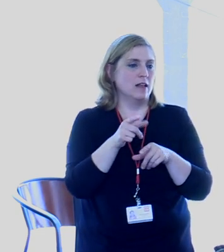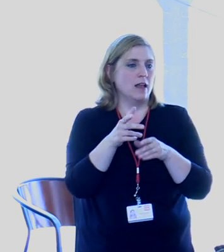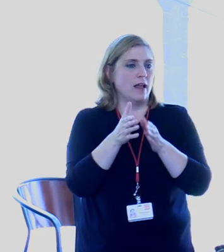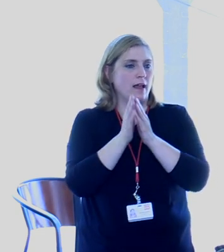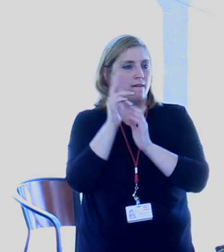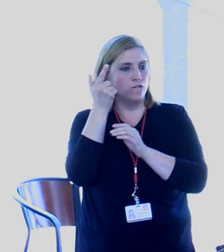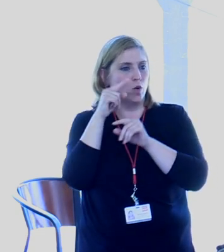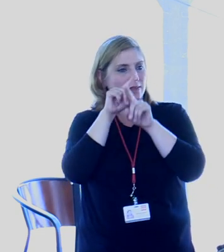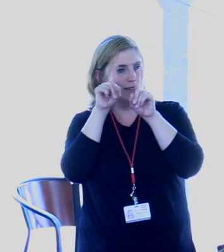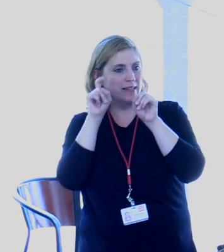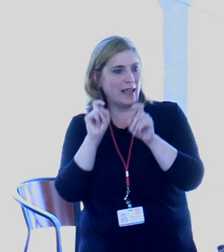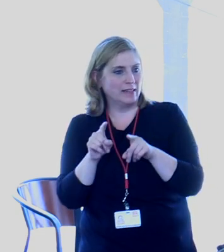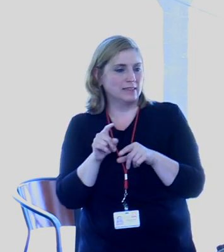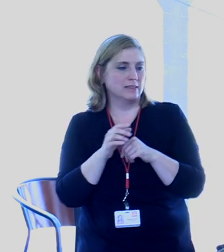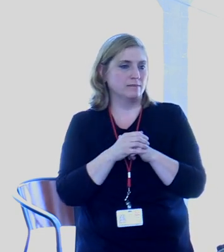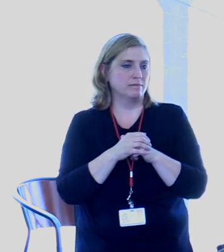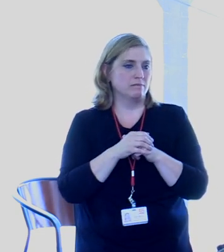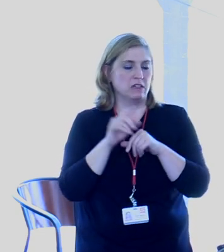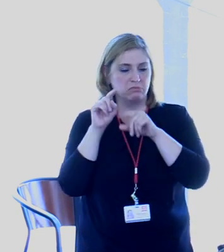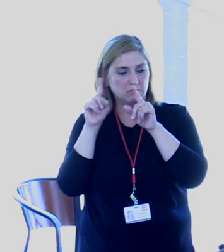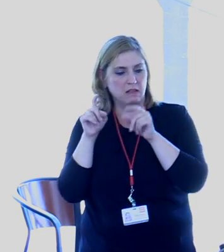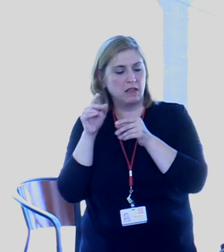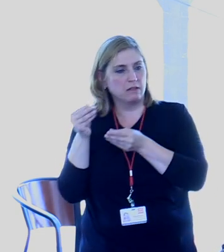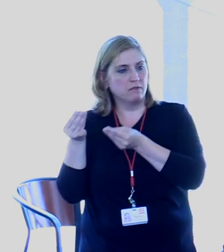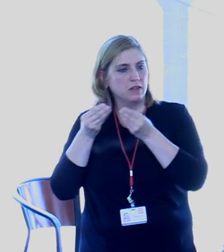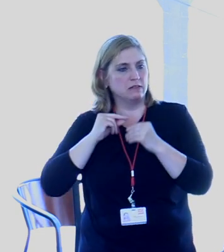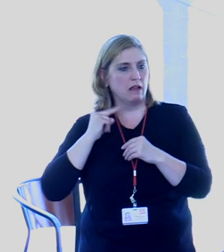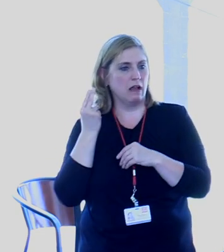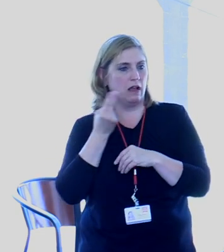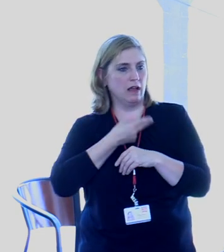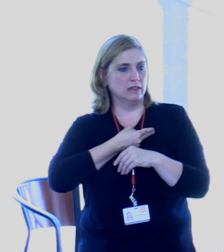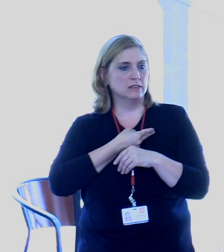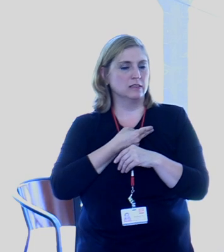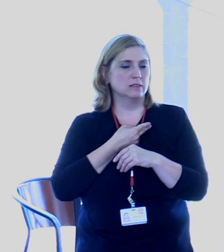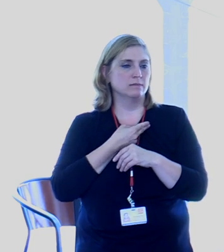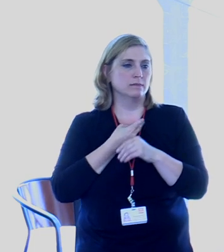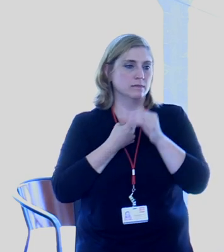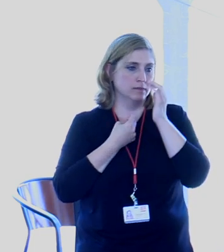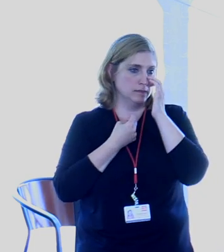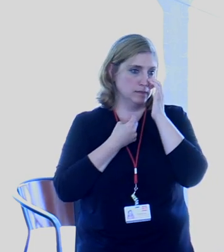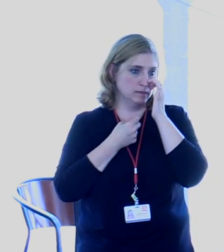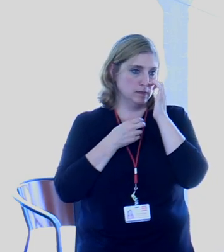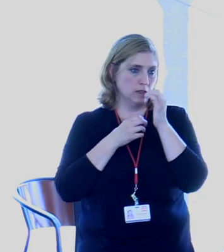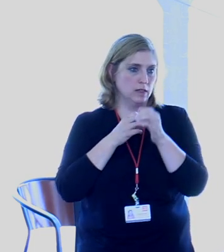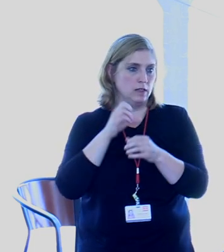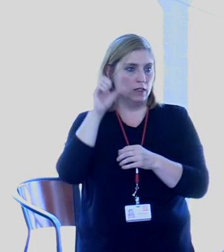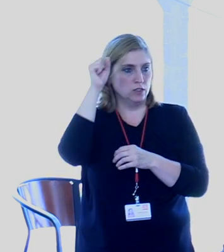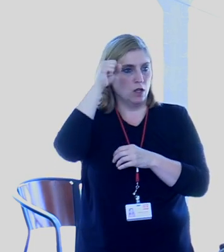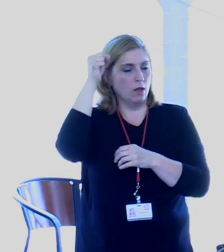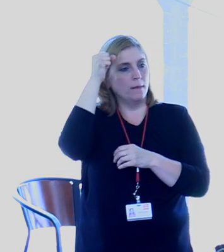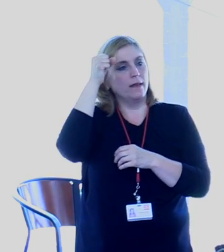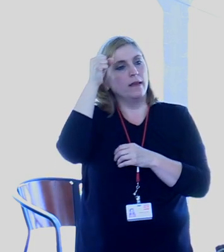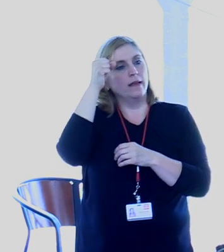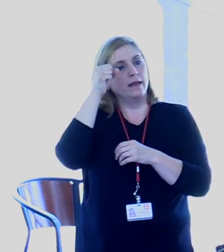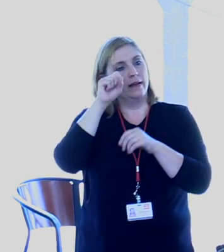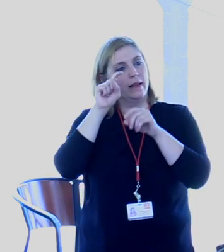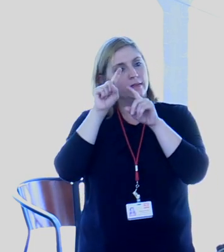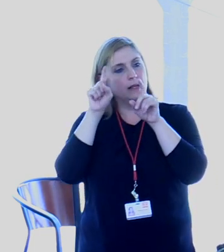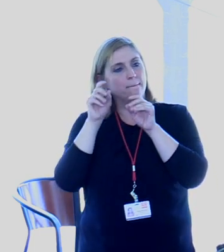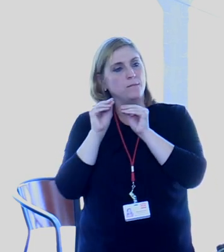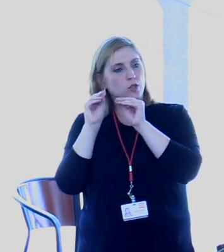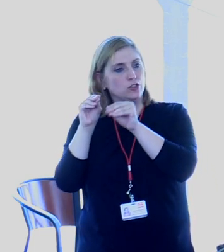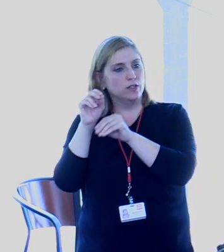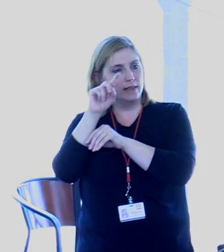for is a test. It's a test that's given to us. Now, Solomon is tested, okay? Solomon is put